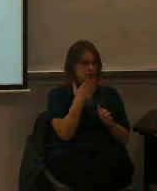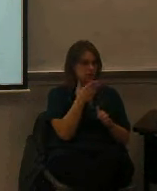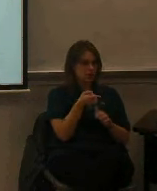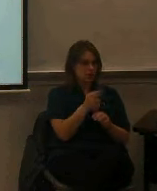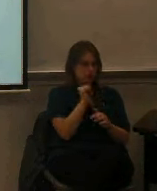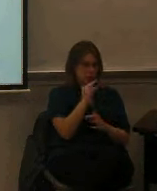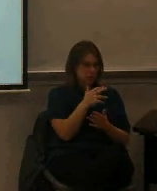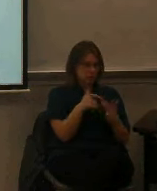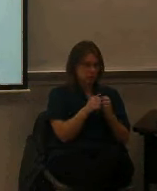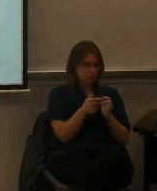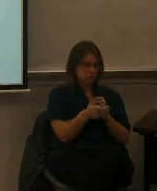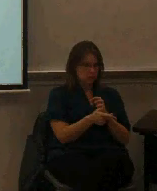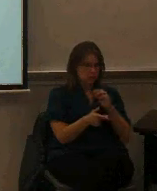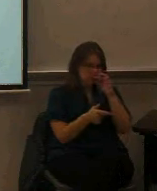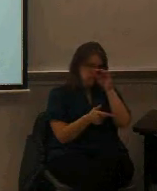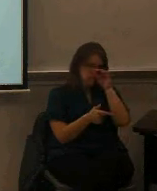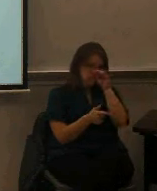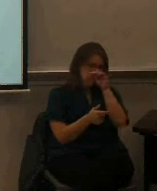won't interact with each